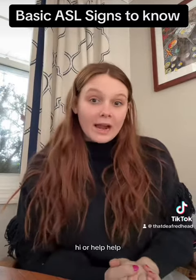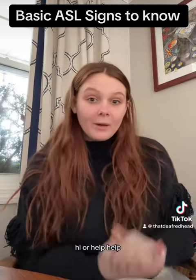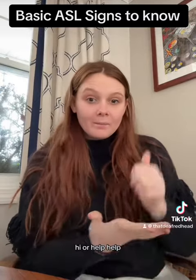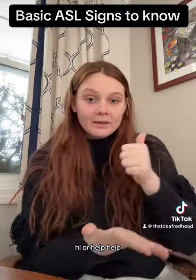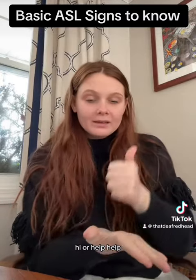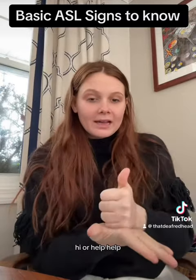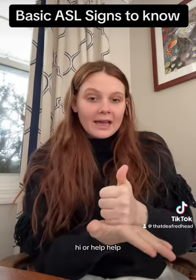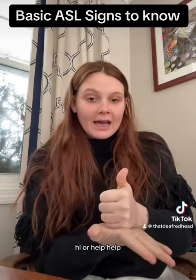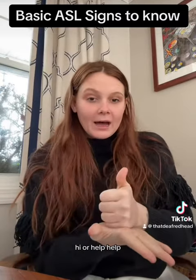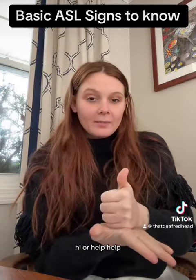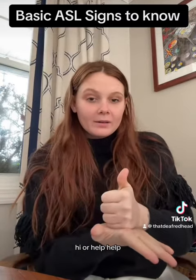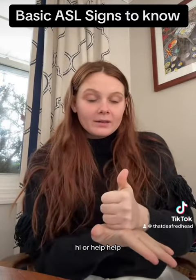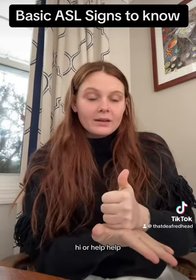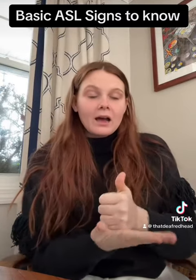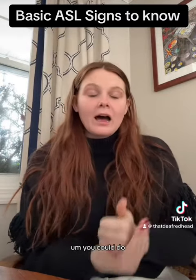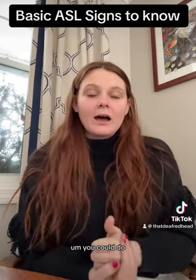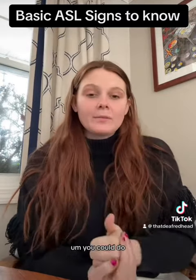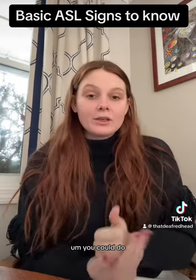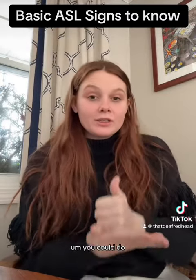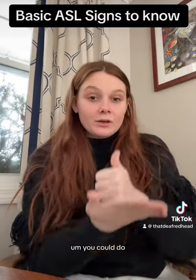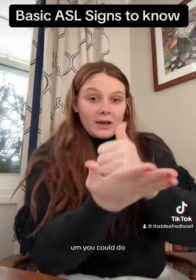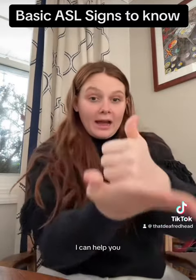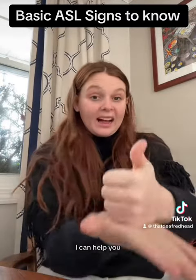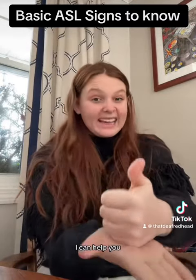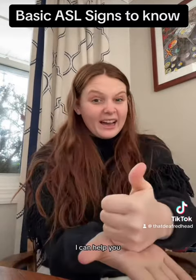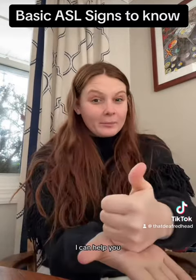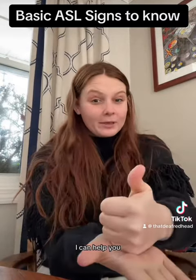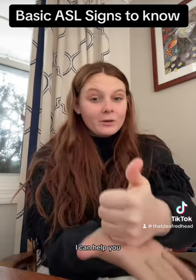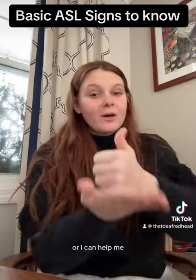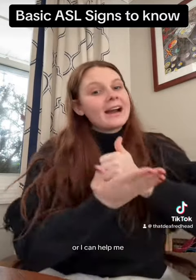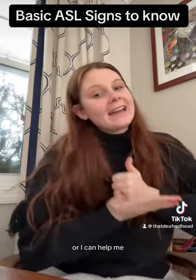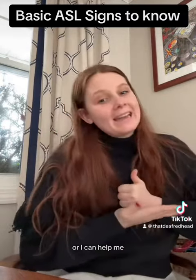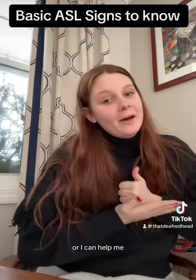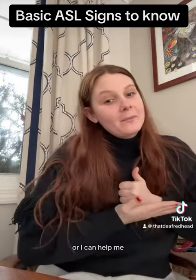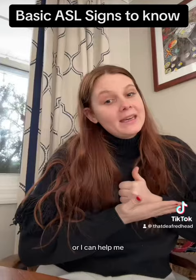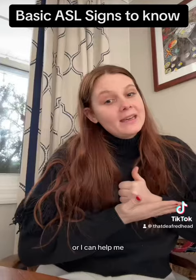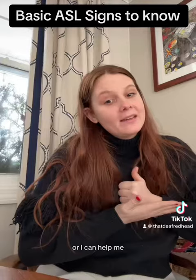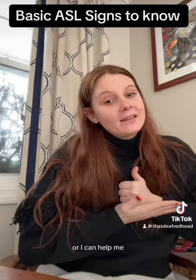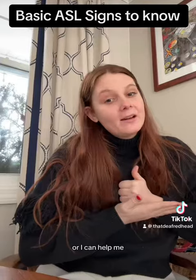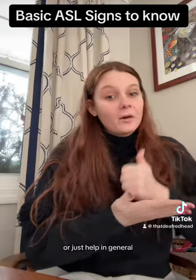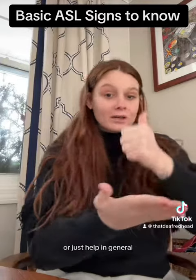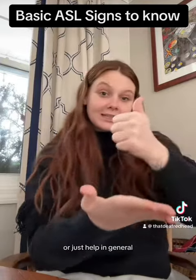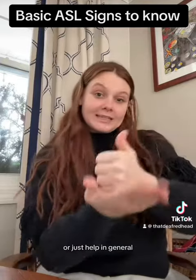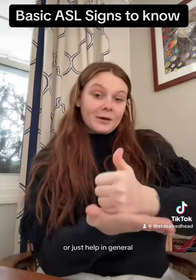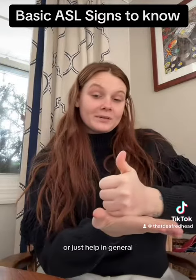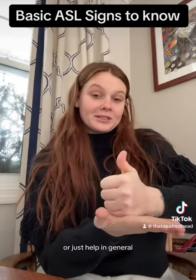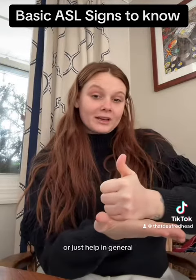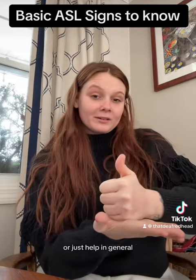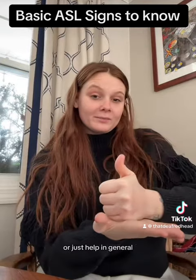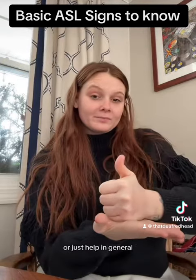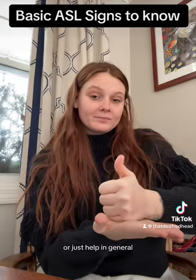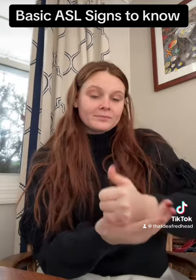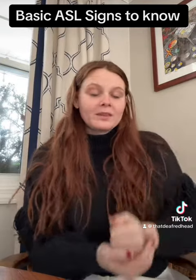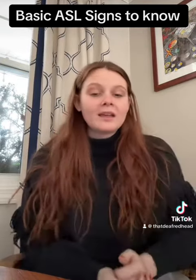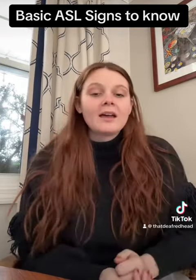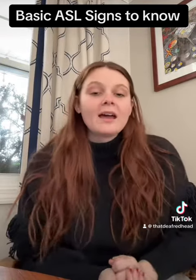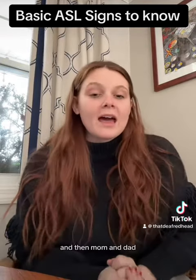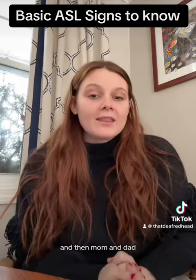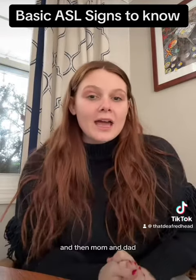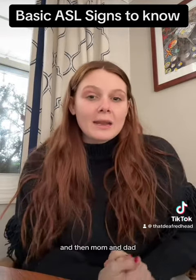help, help. You could do I can help you, or I can help me, or just help in general. And then